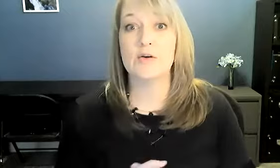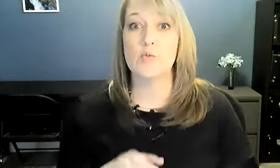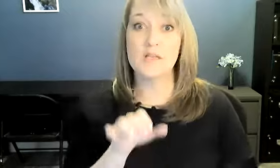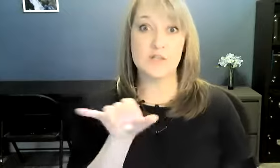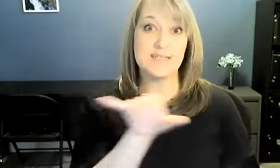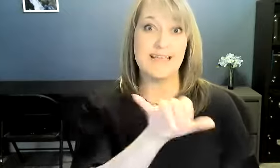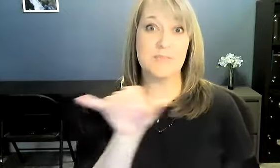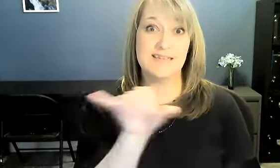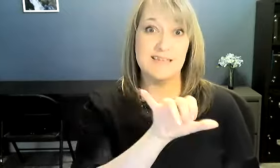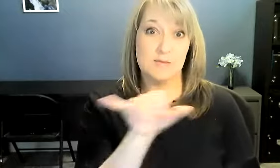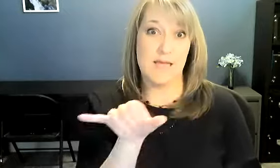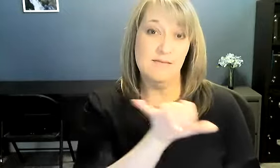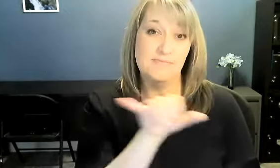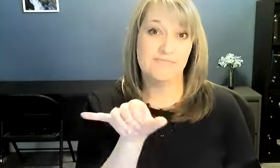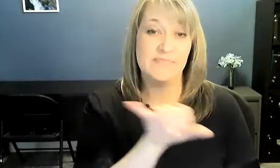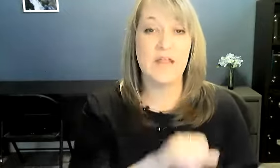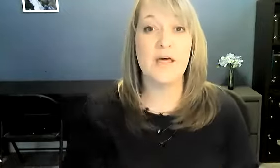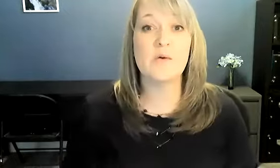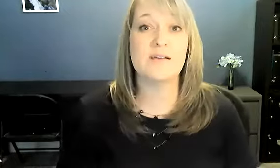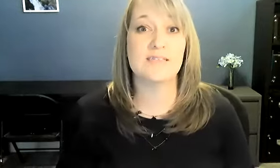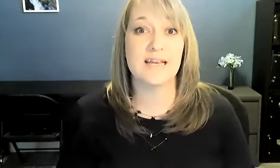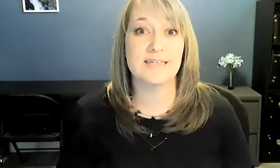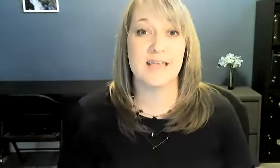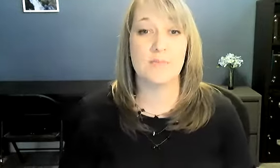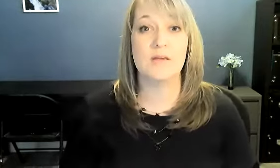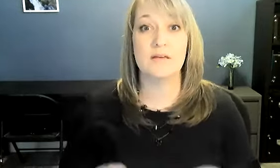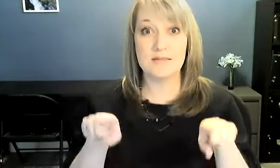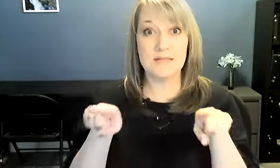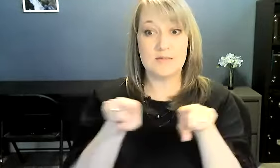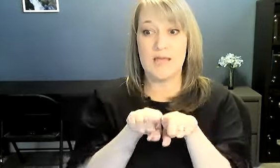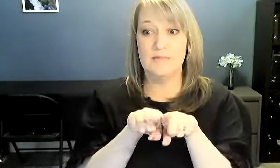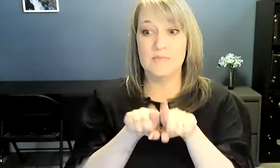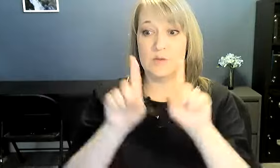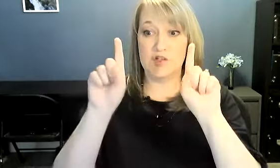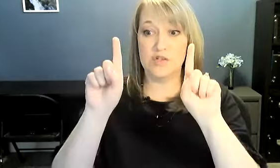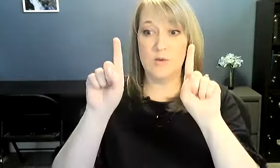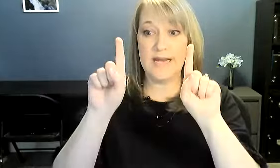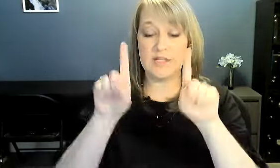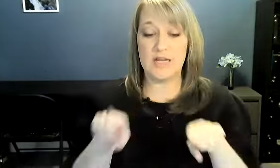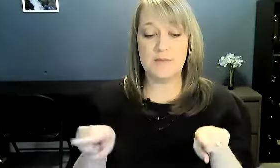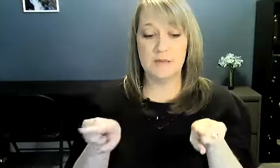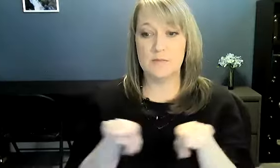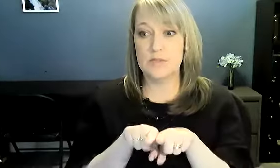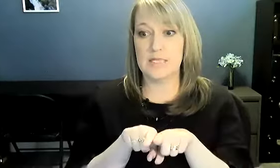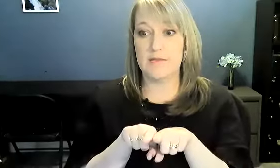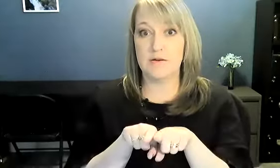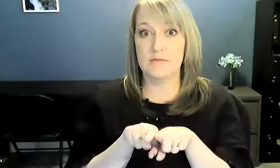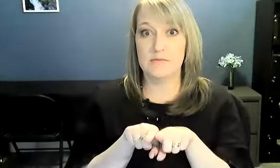we learned same as this way. Another way of signing same is this way. So it's two one-hand shapes put together,